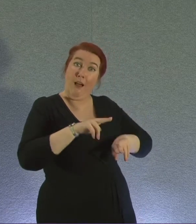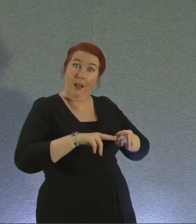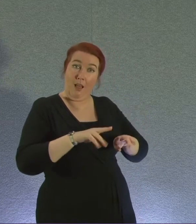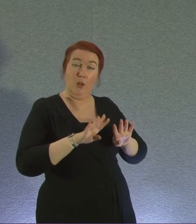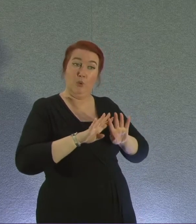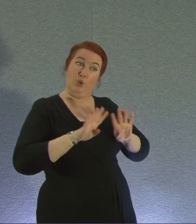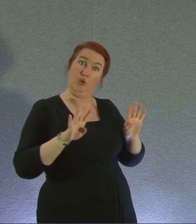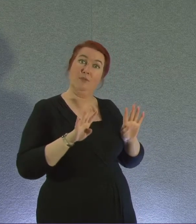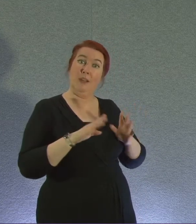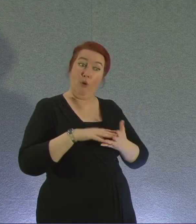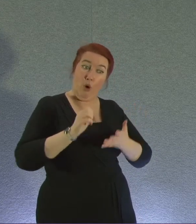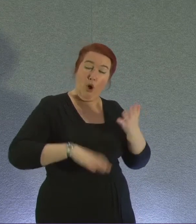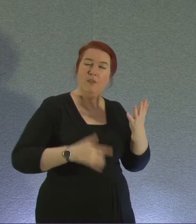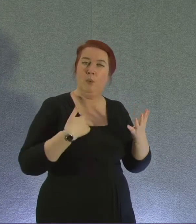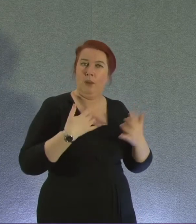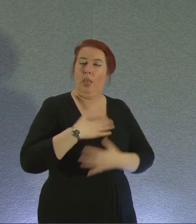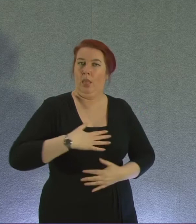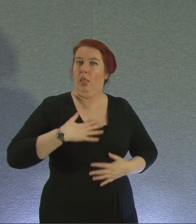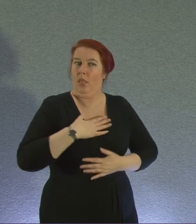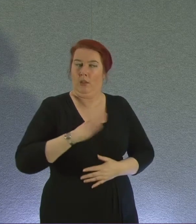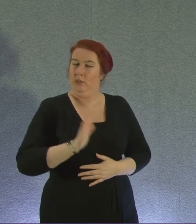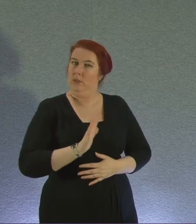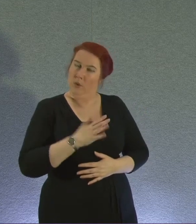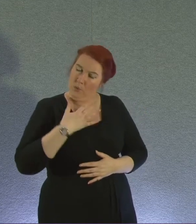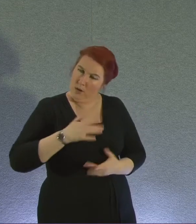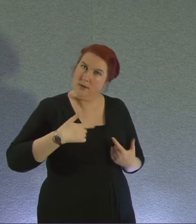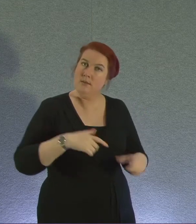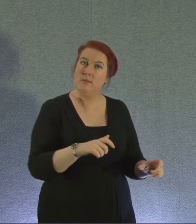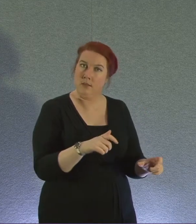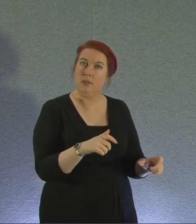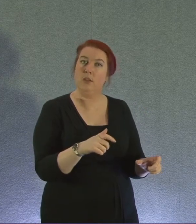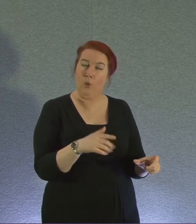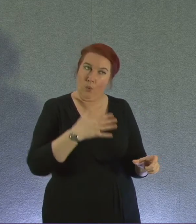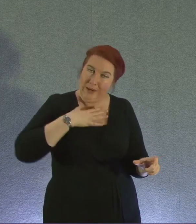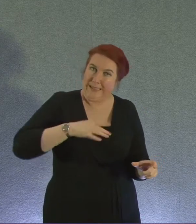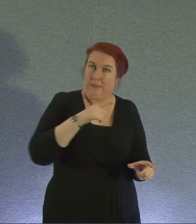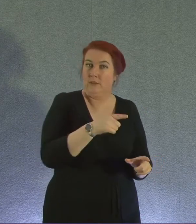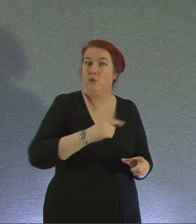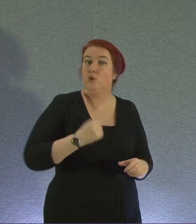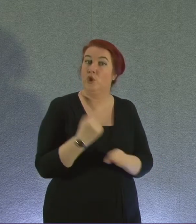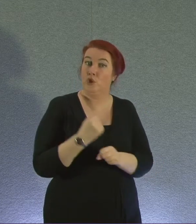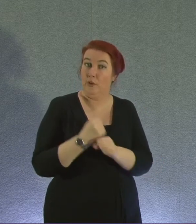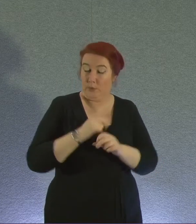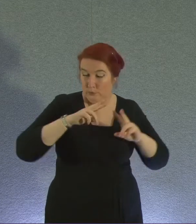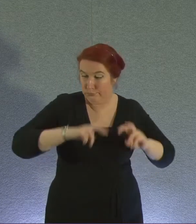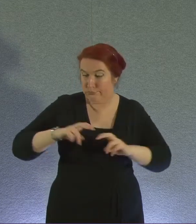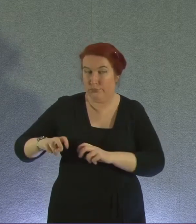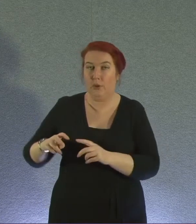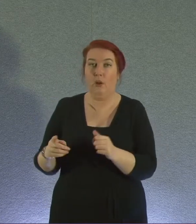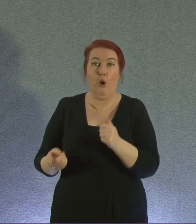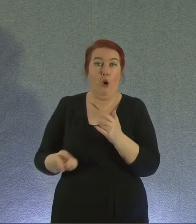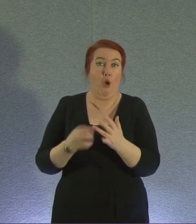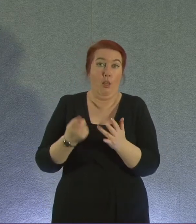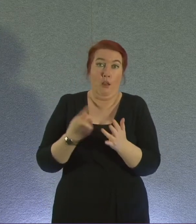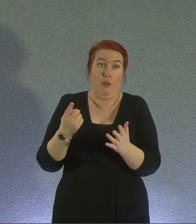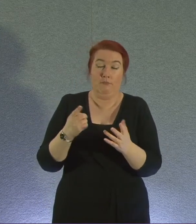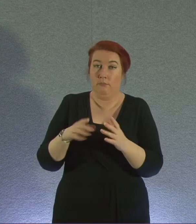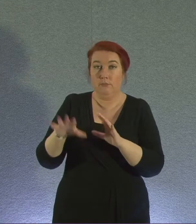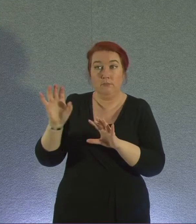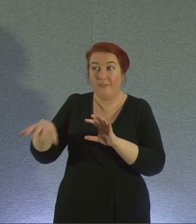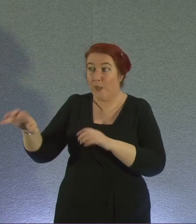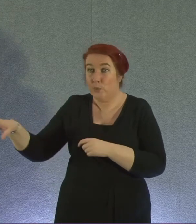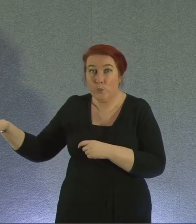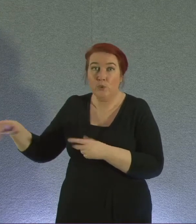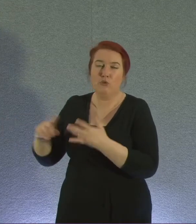has said. I think what we want to see is the government doing some serious work, looking at the alternatives, use of alternative premises where spacing might be